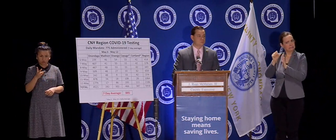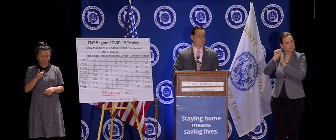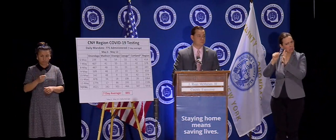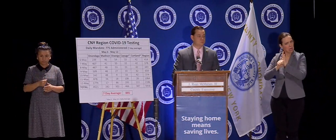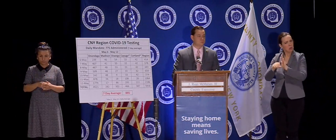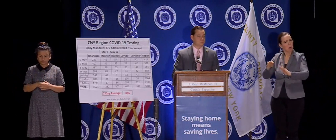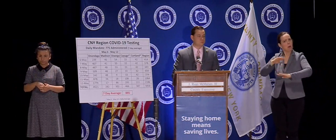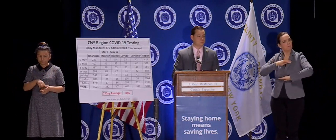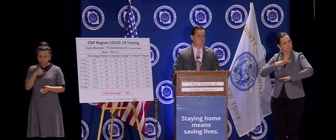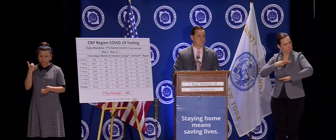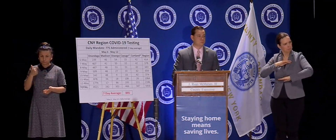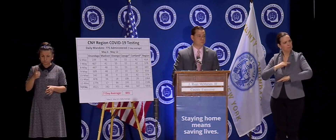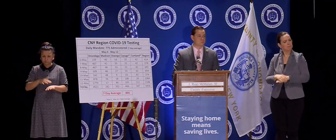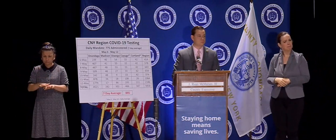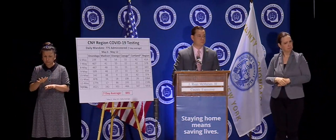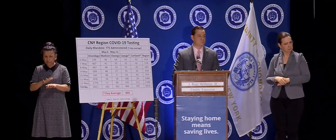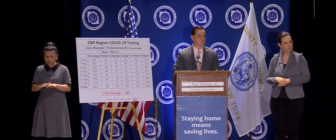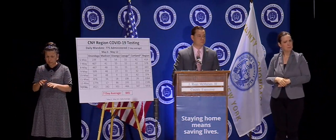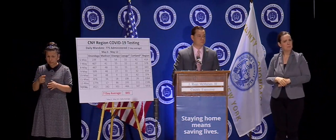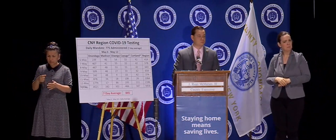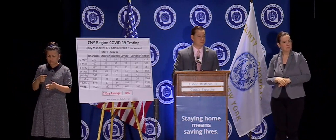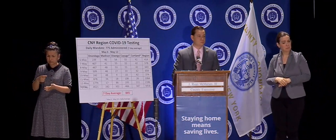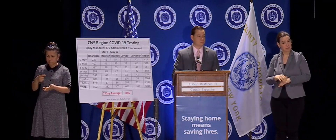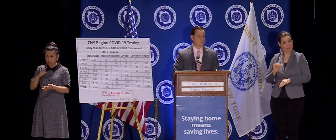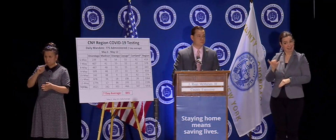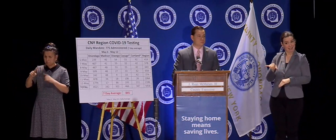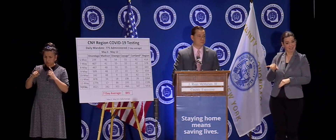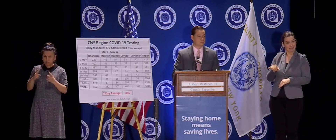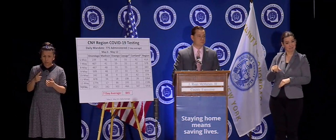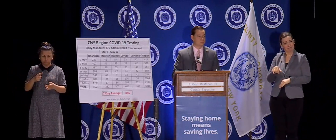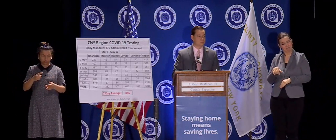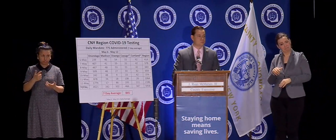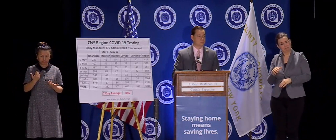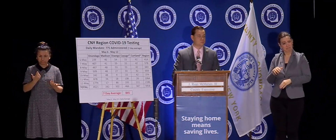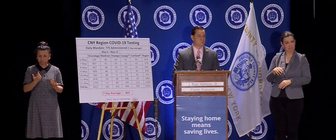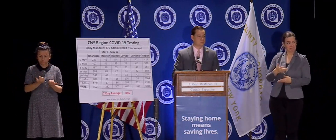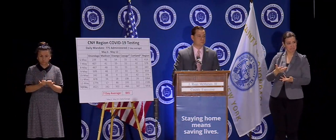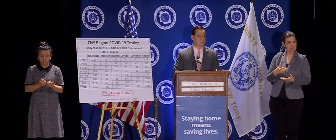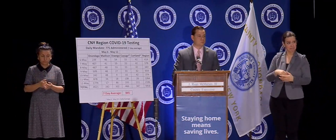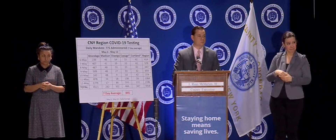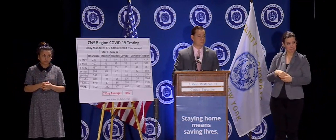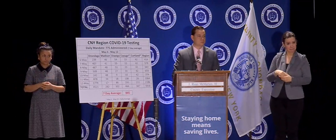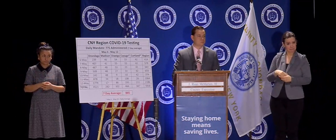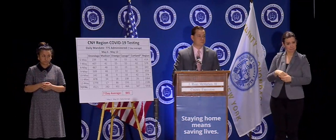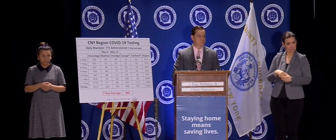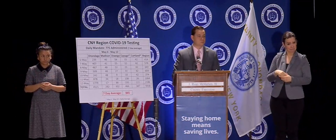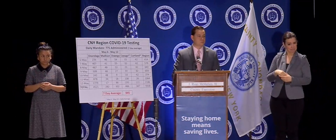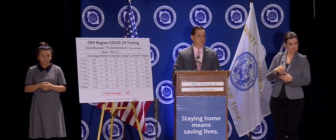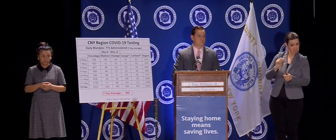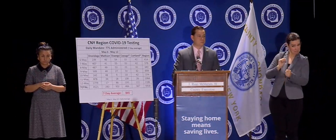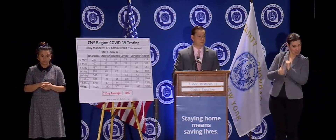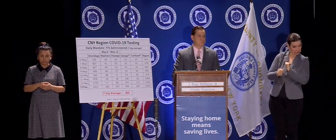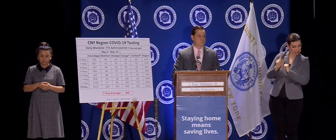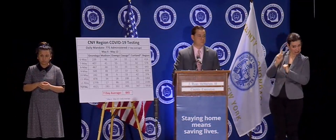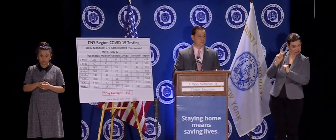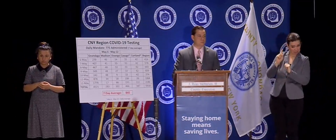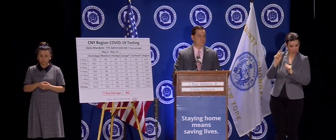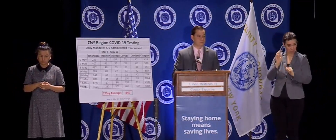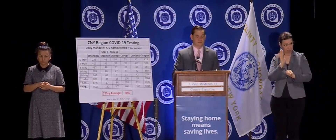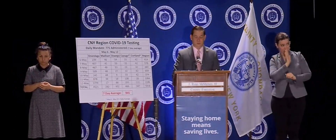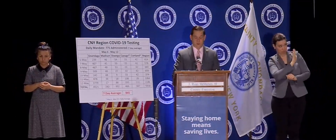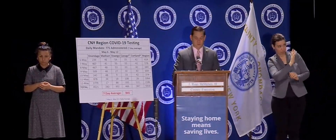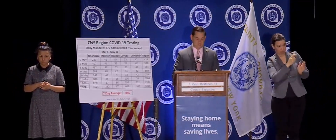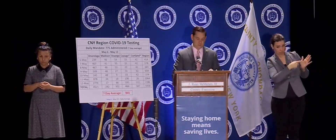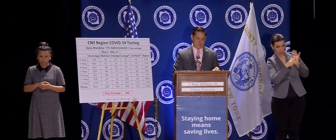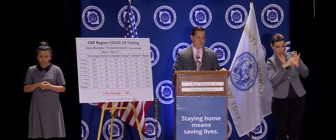So is that like you pass the test and then you go and nobody counts